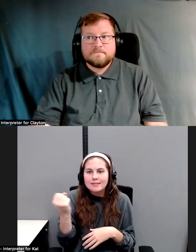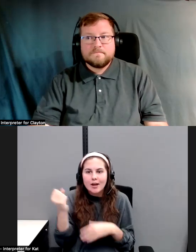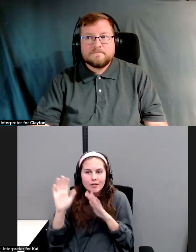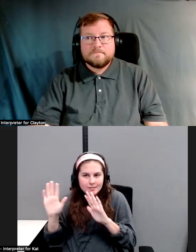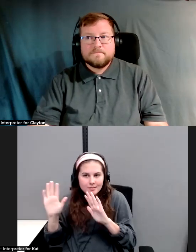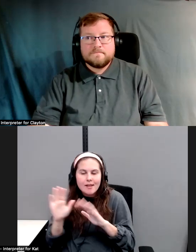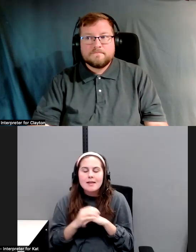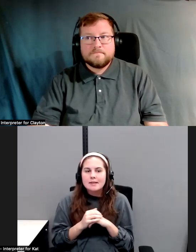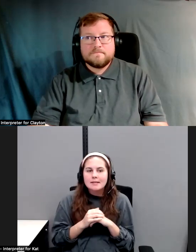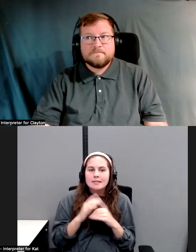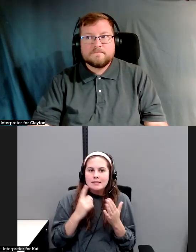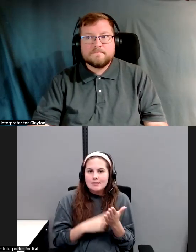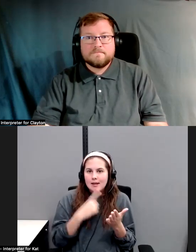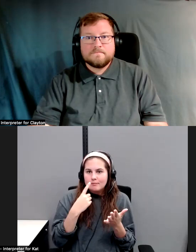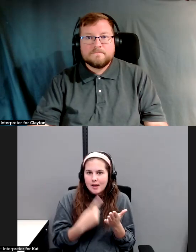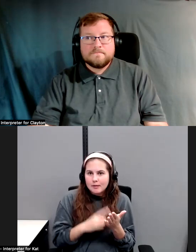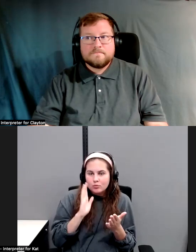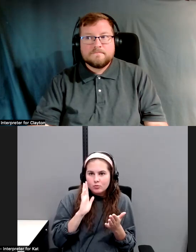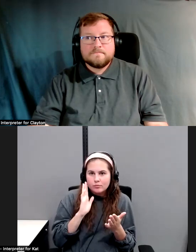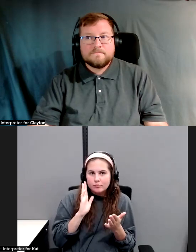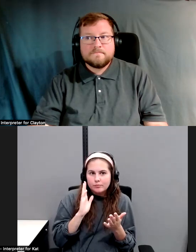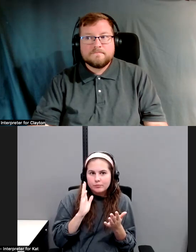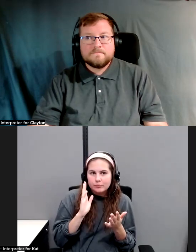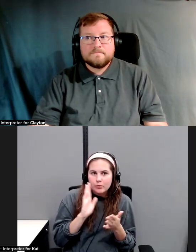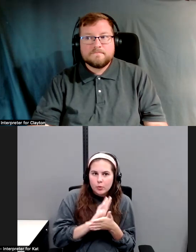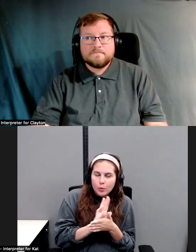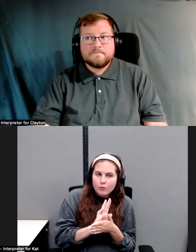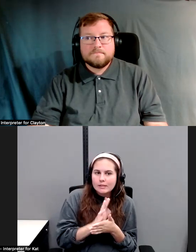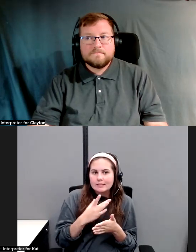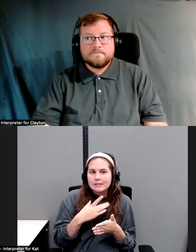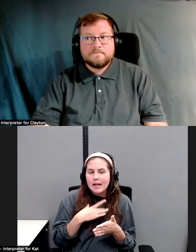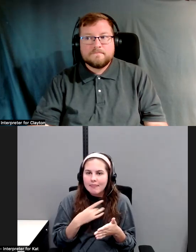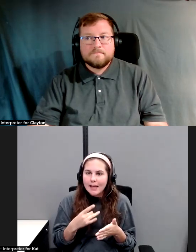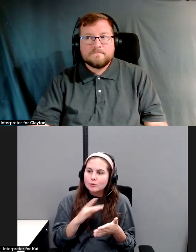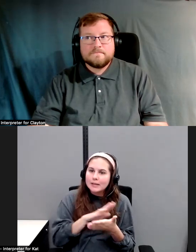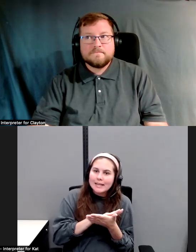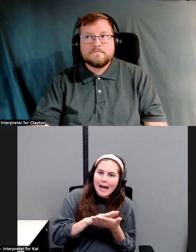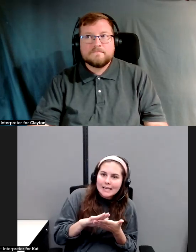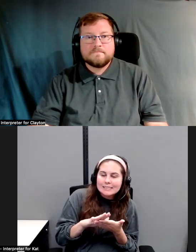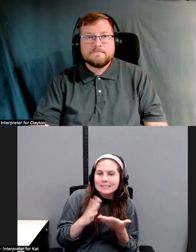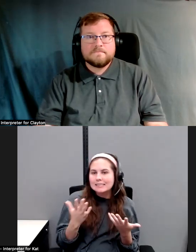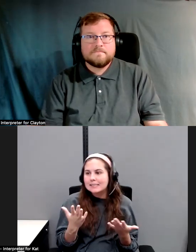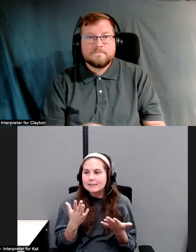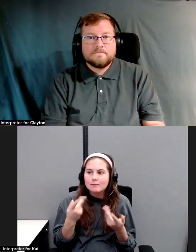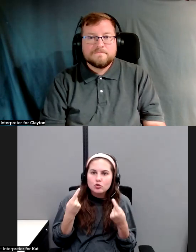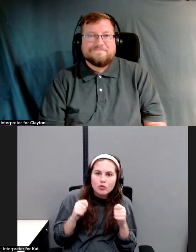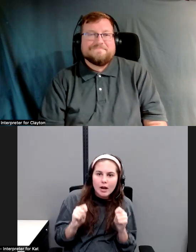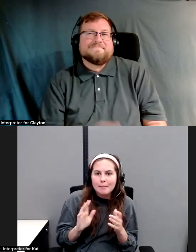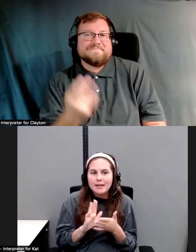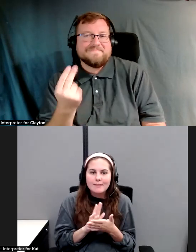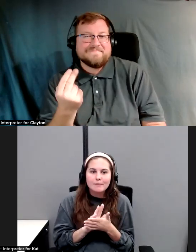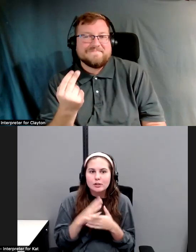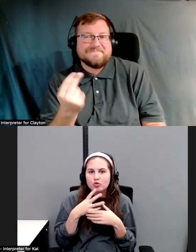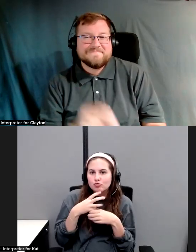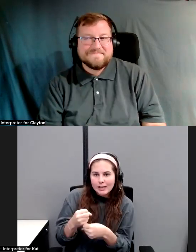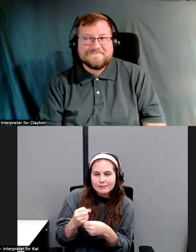with the movies that I don't like, I try to be very nice and I try to be very respectful,